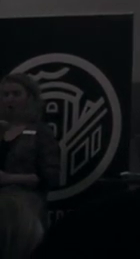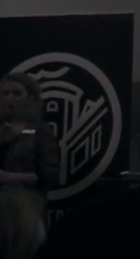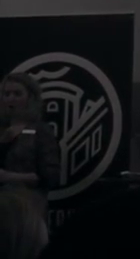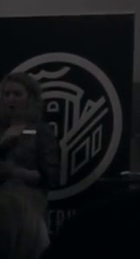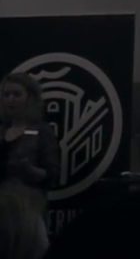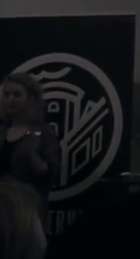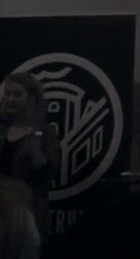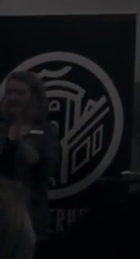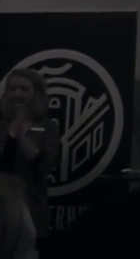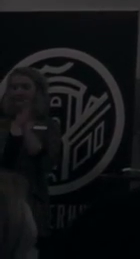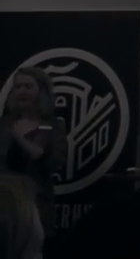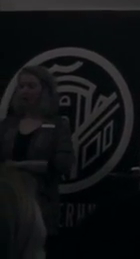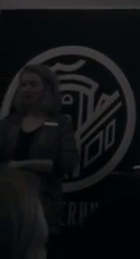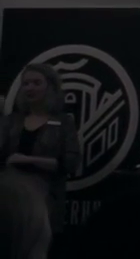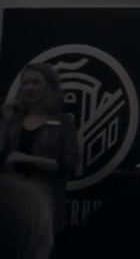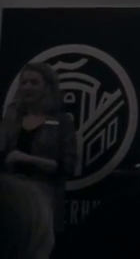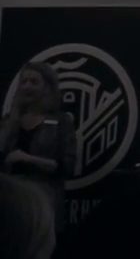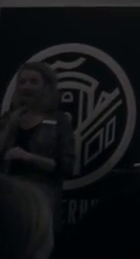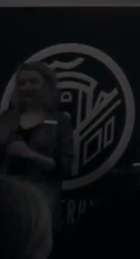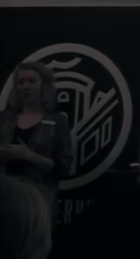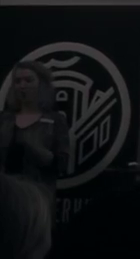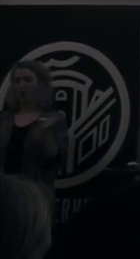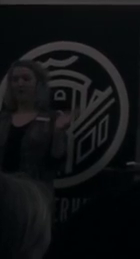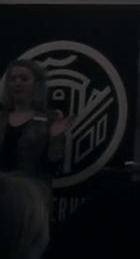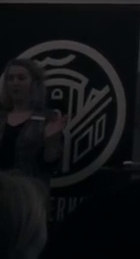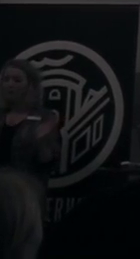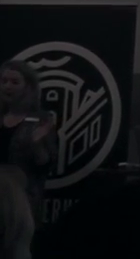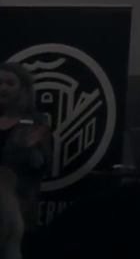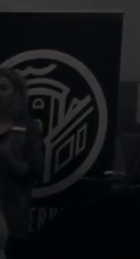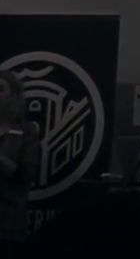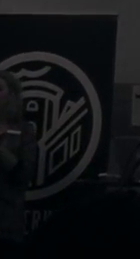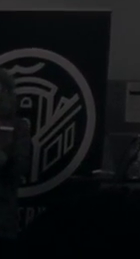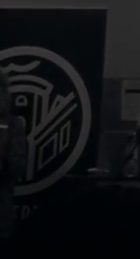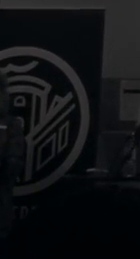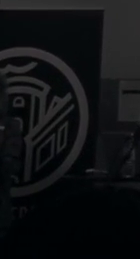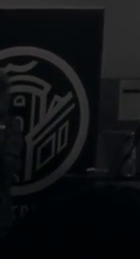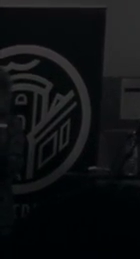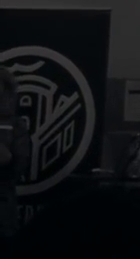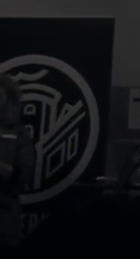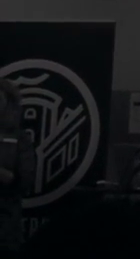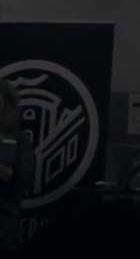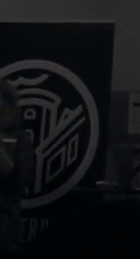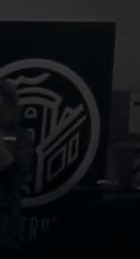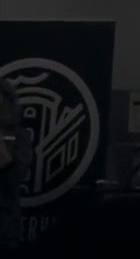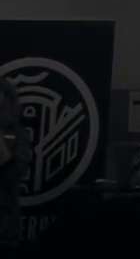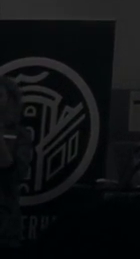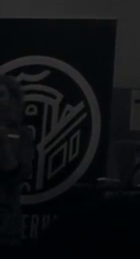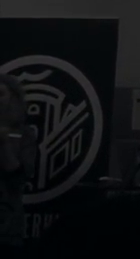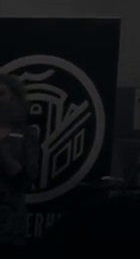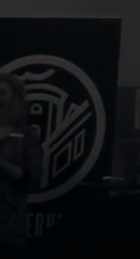was the first openly gay elected official to a major office in the U.S.